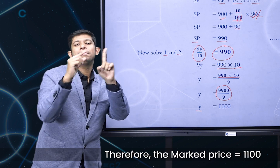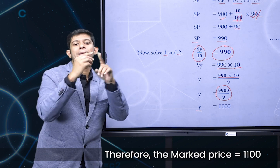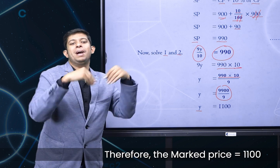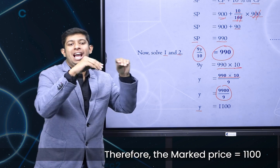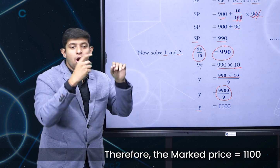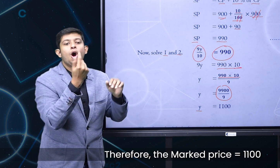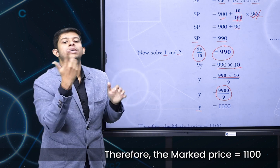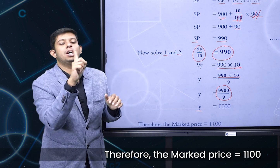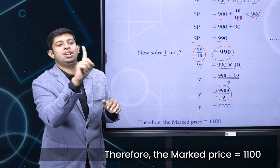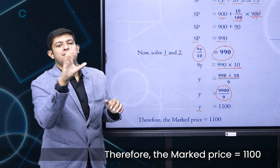Therefore, the marked price is equal to